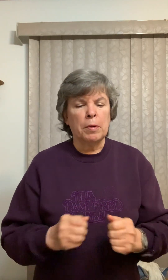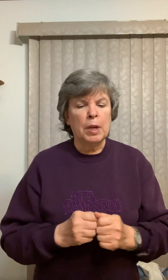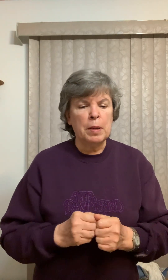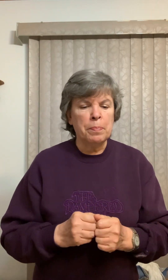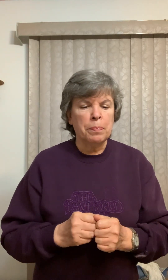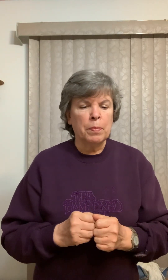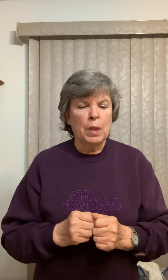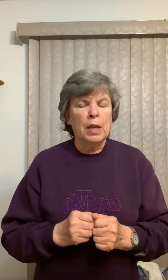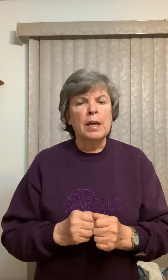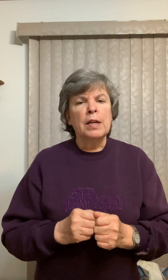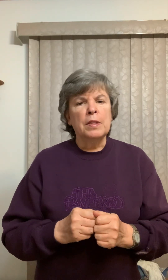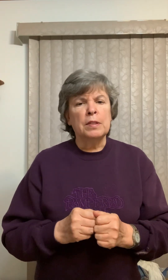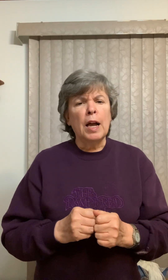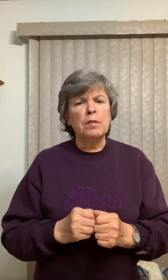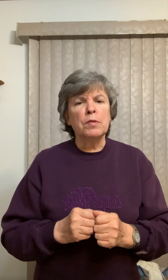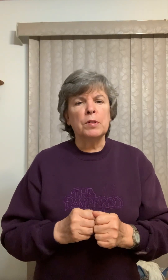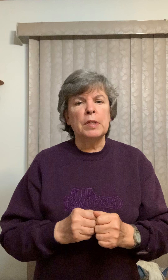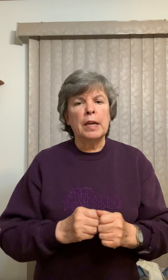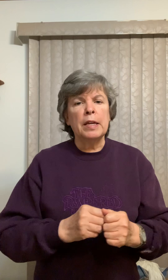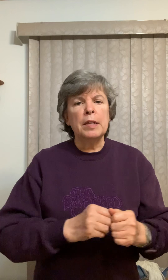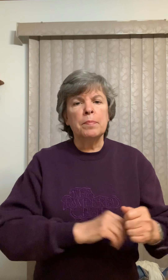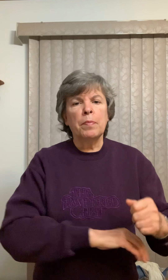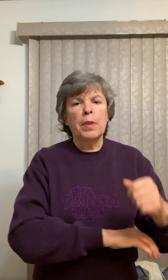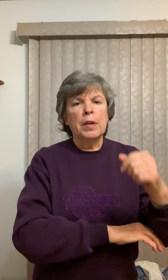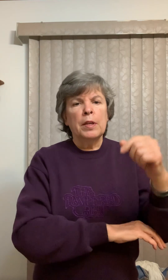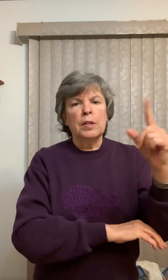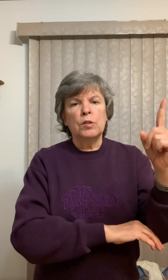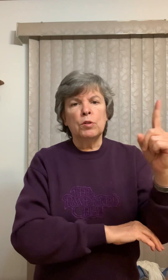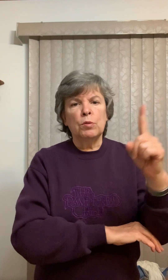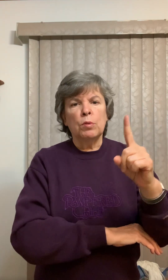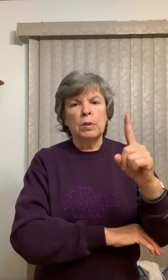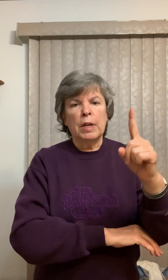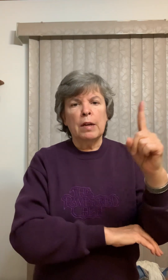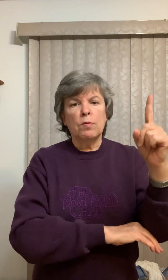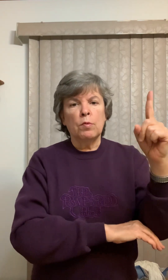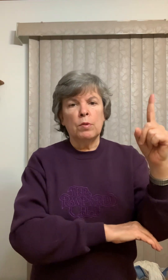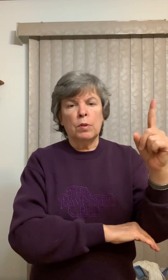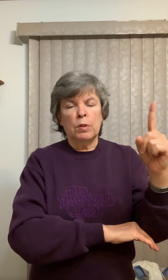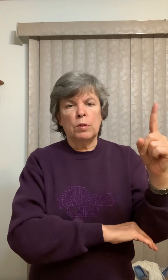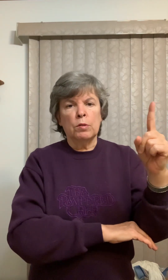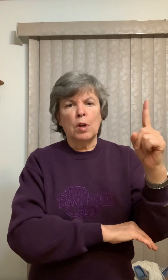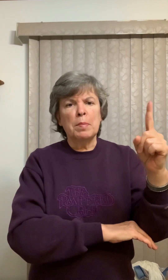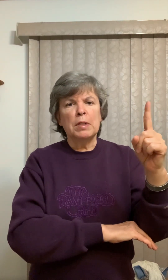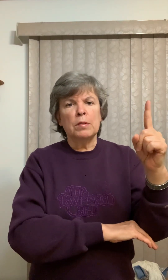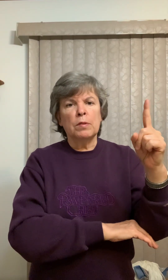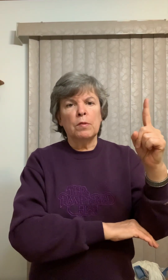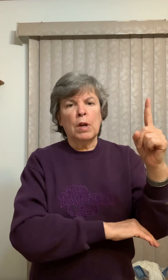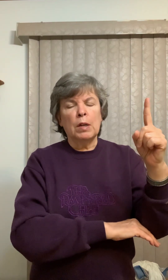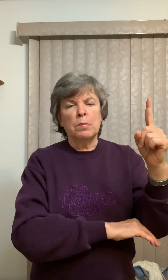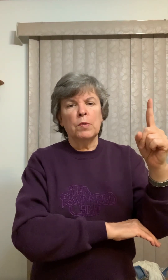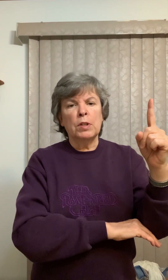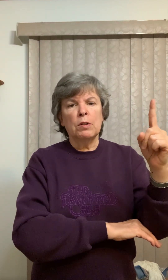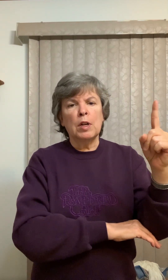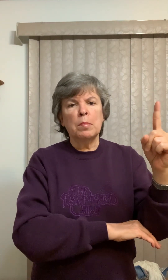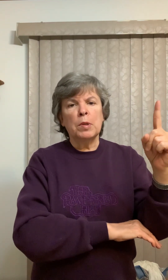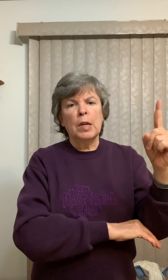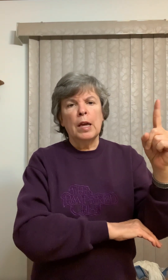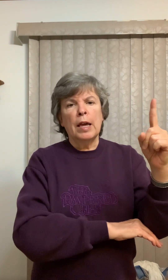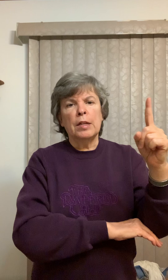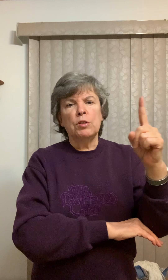okay? The sign for day is you have your dominant finger up and you